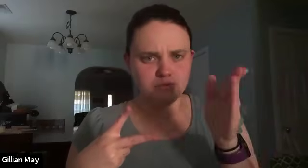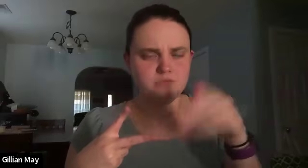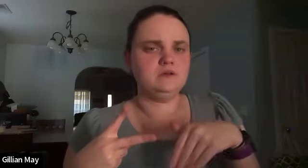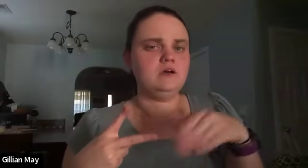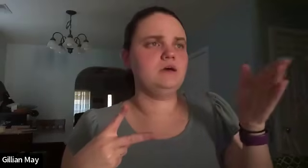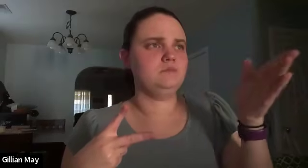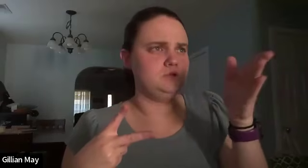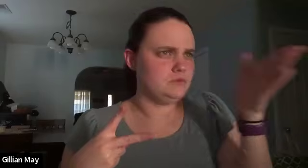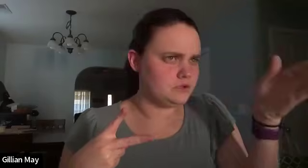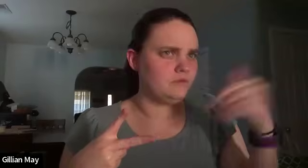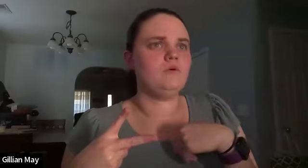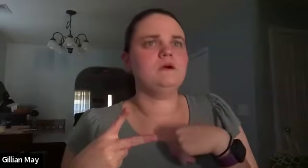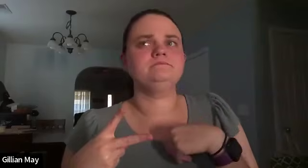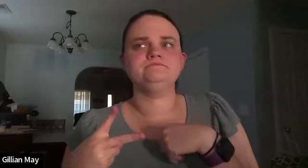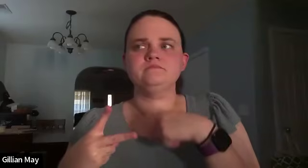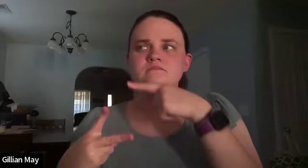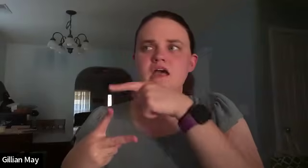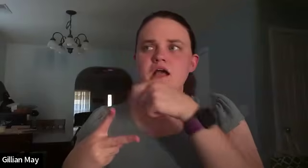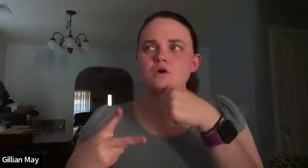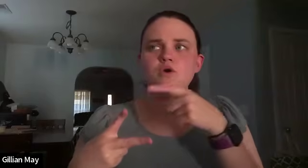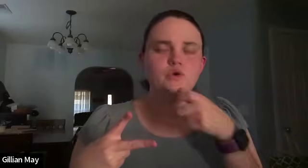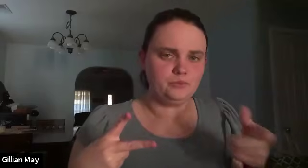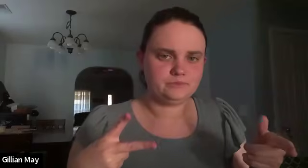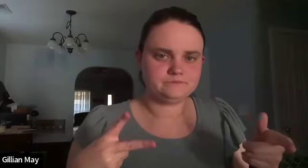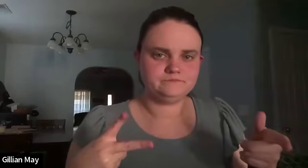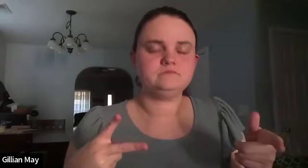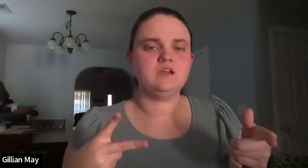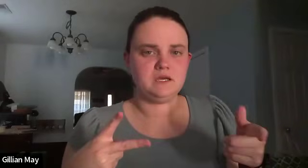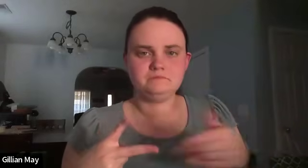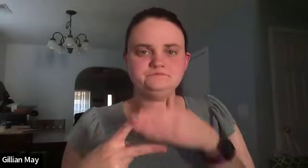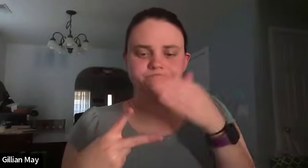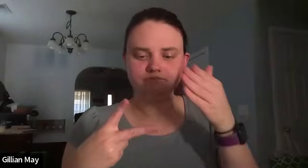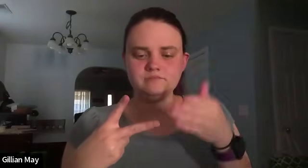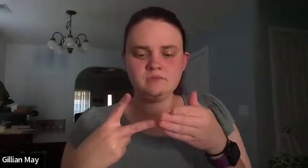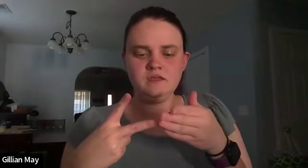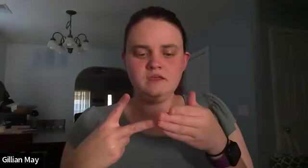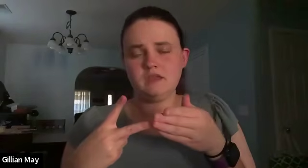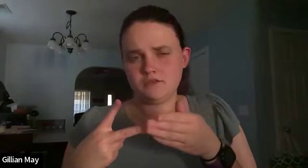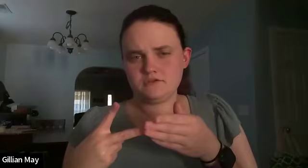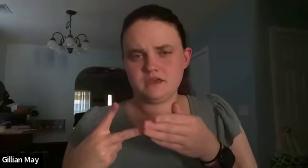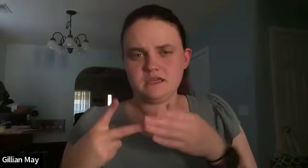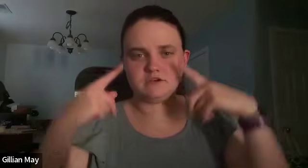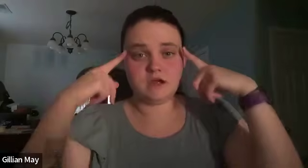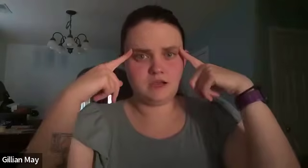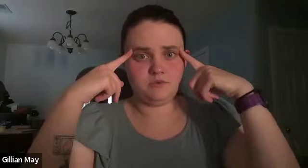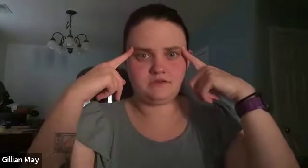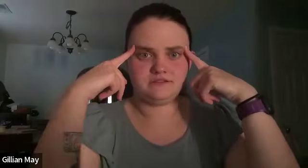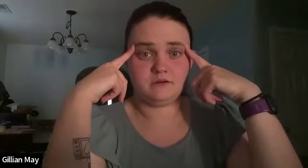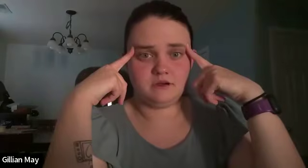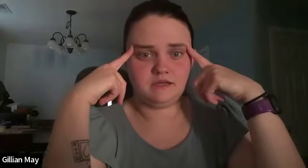you? You who, or that girl who. Okay. The other thing is our eyebrows. All